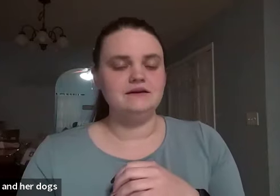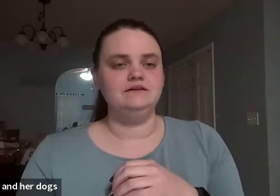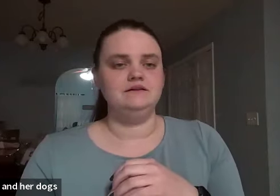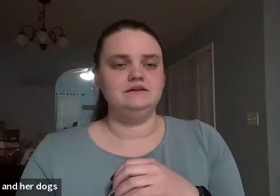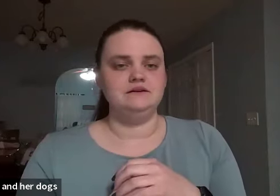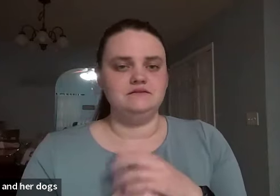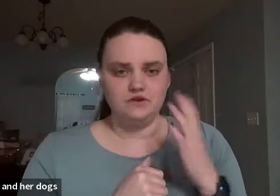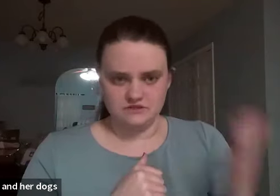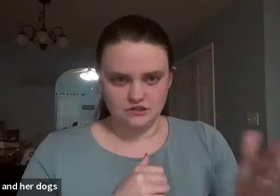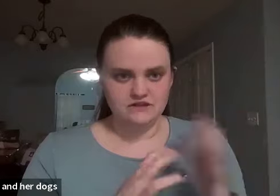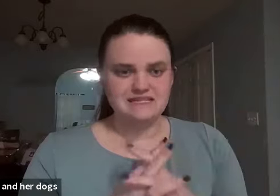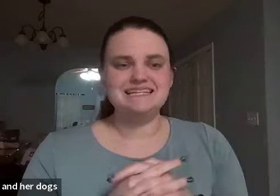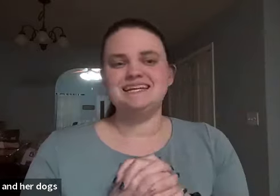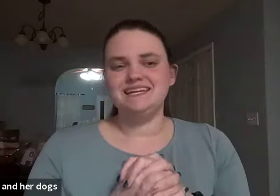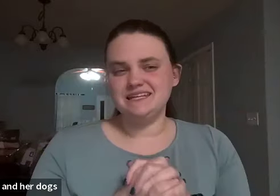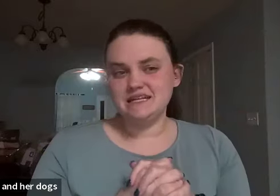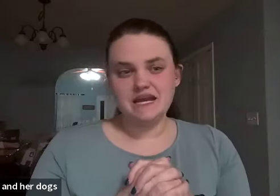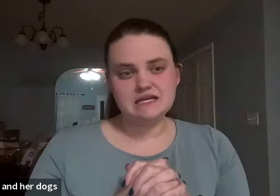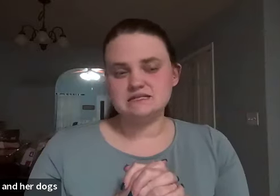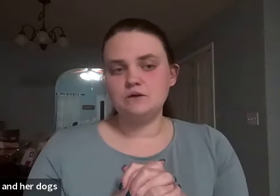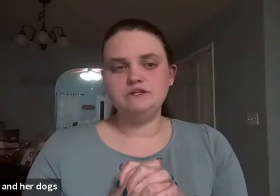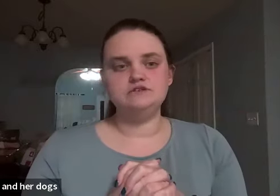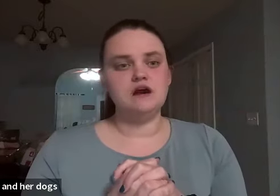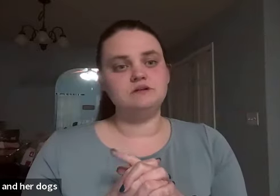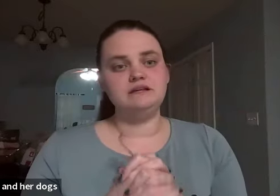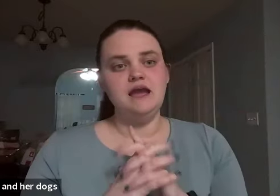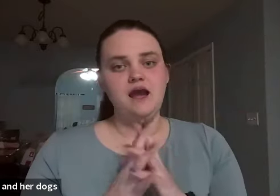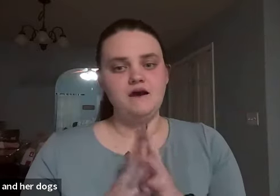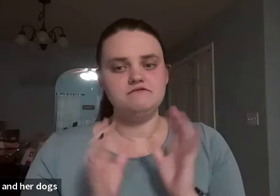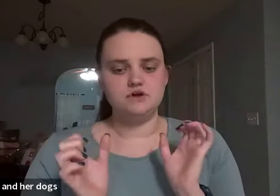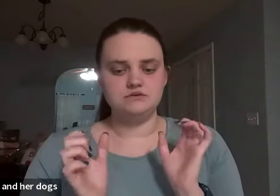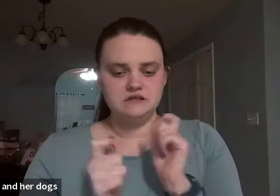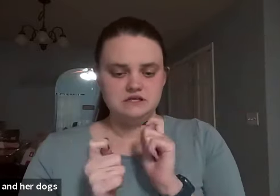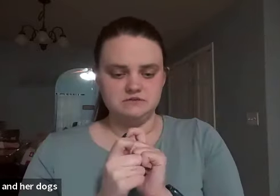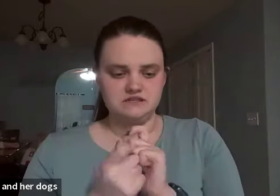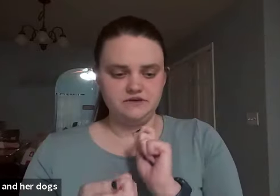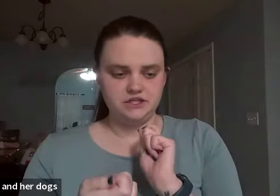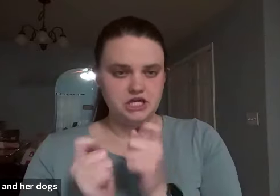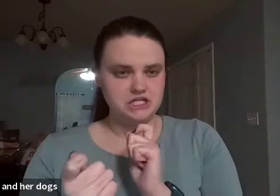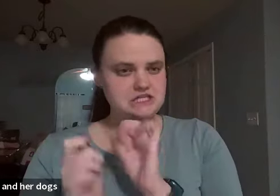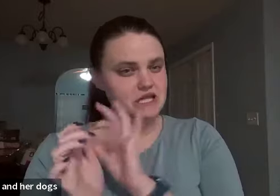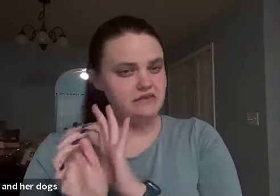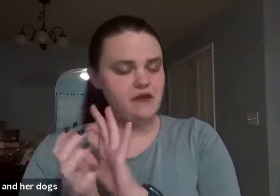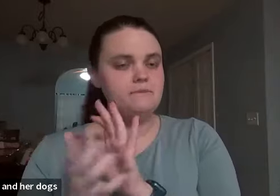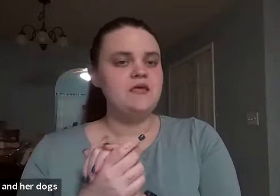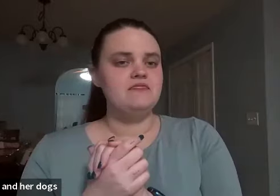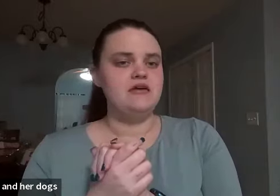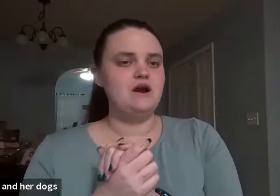going, those sort of things. In ASL, we do not really have those specific changes like that. They